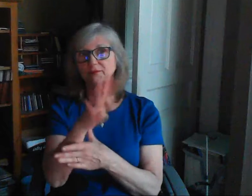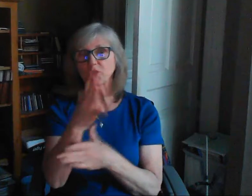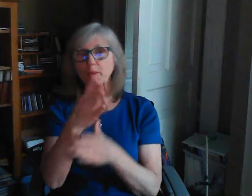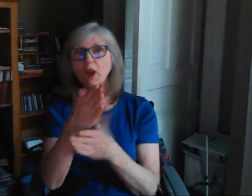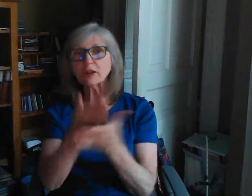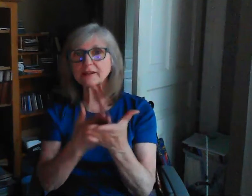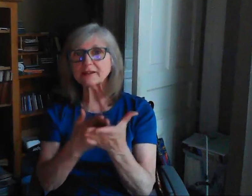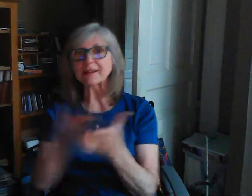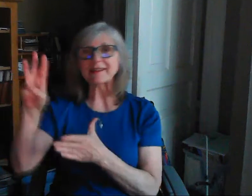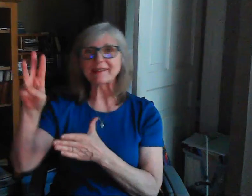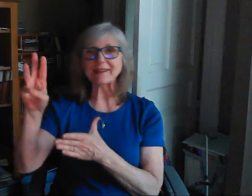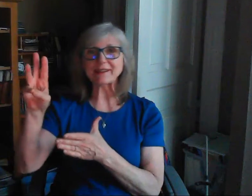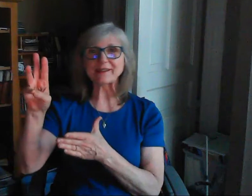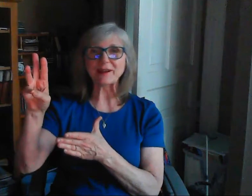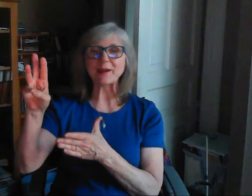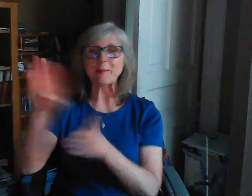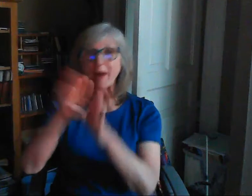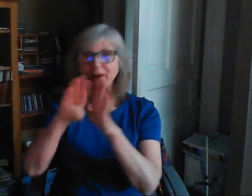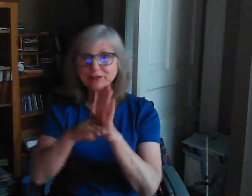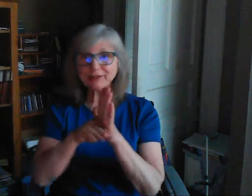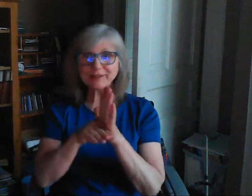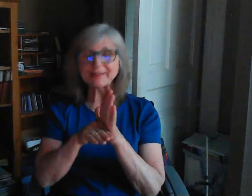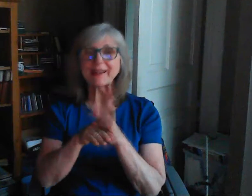4 parts, 6 modules,